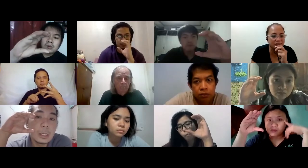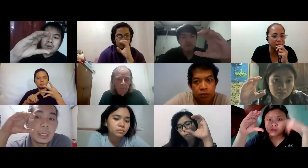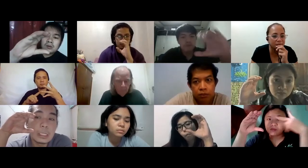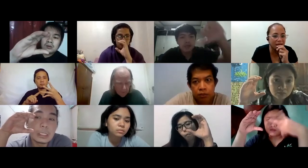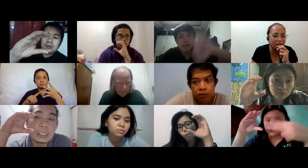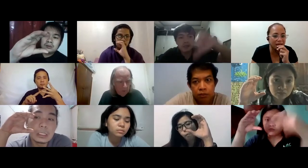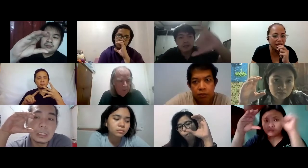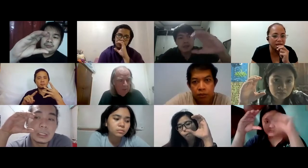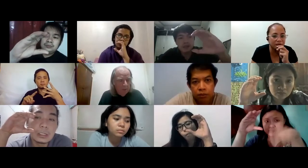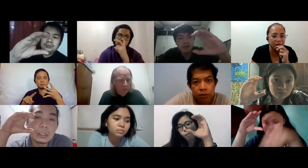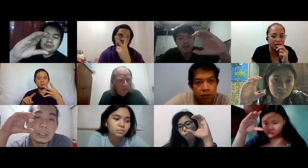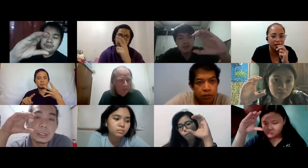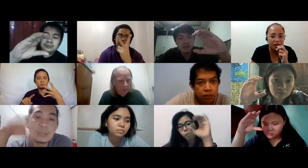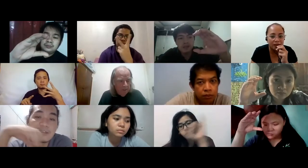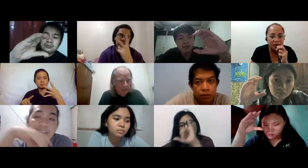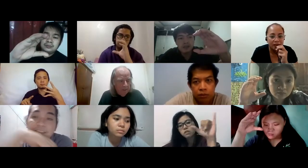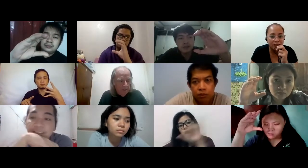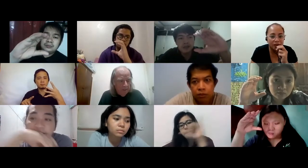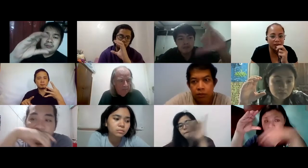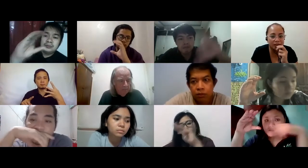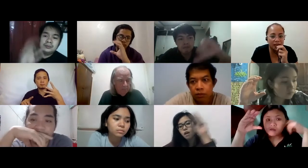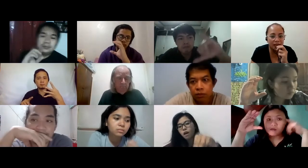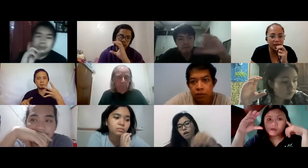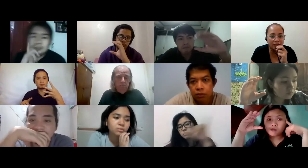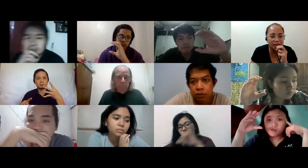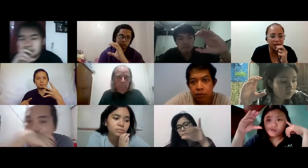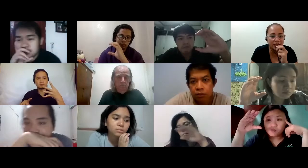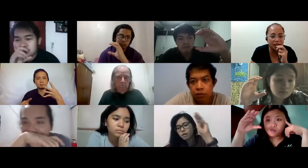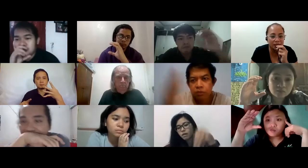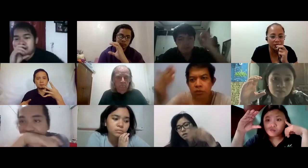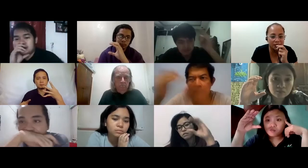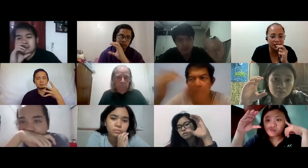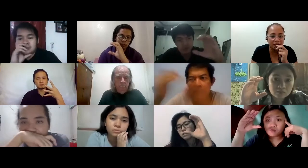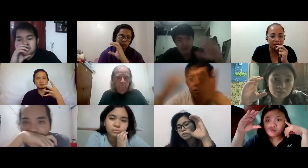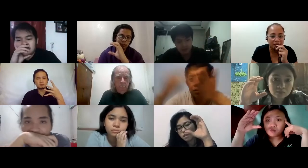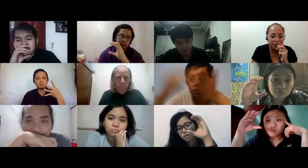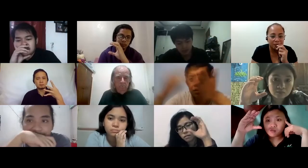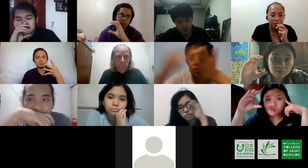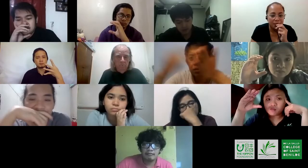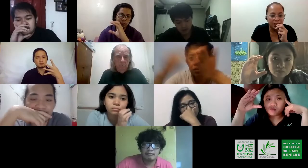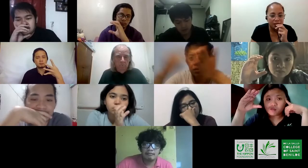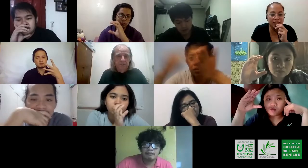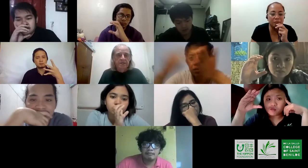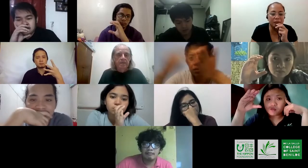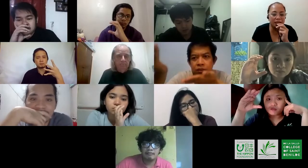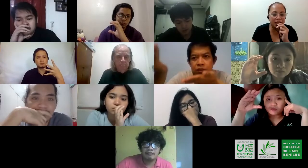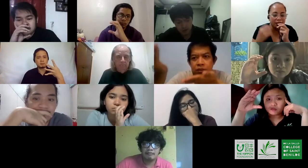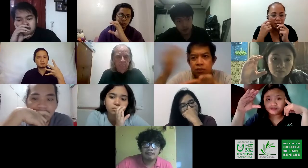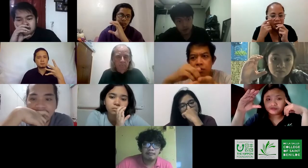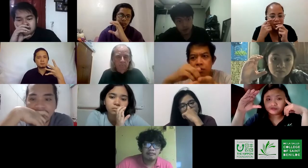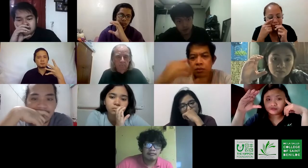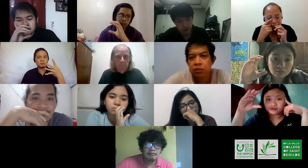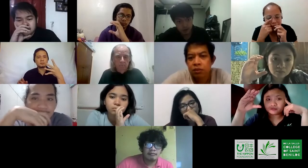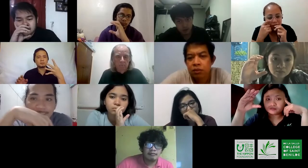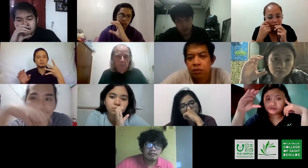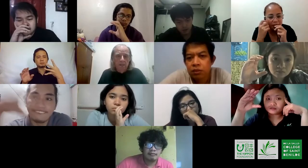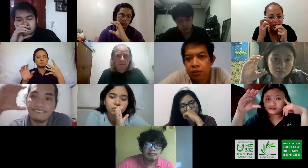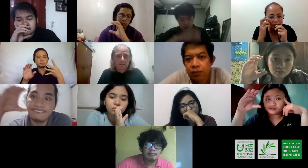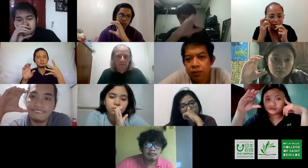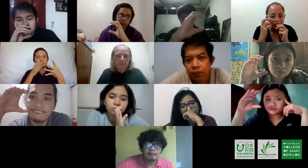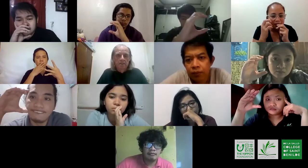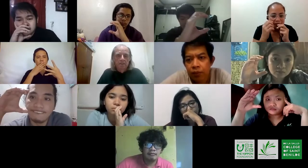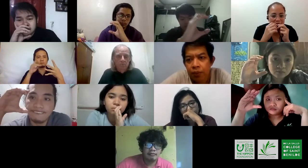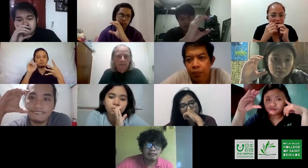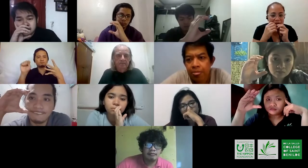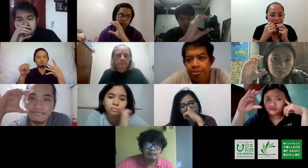C except Kyla and Ray. The rest they are saying letter C. Just like C. Manila. Yami said. Just like Yeah,